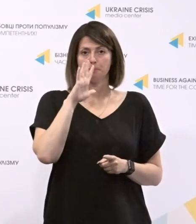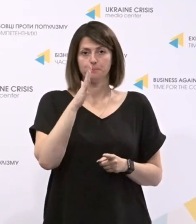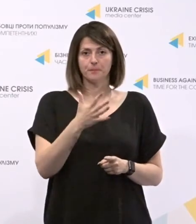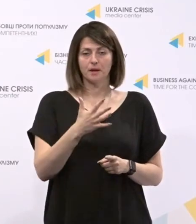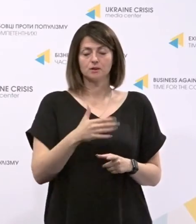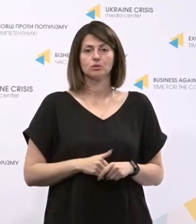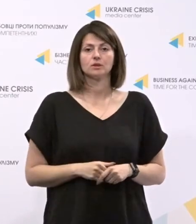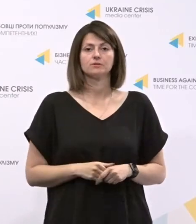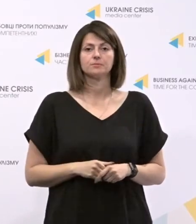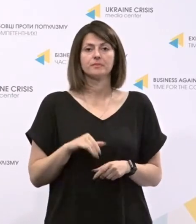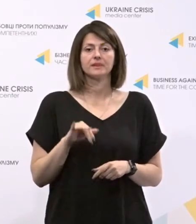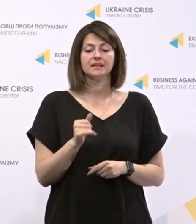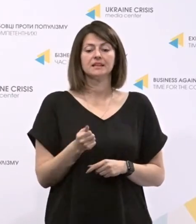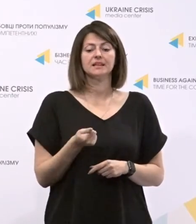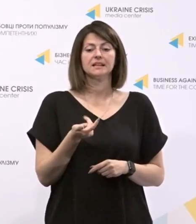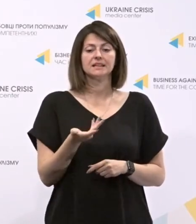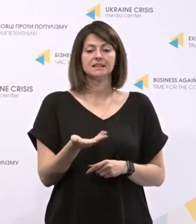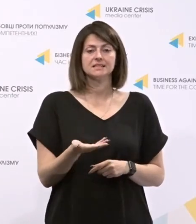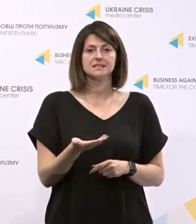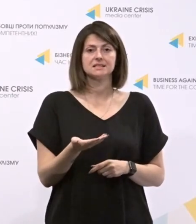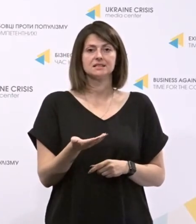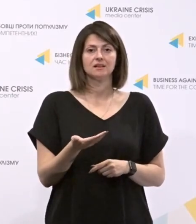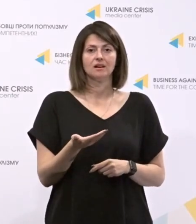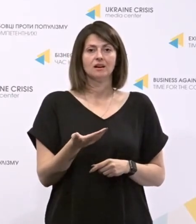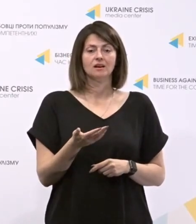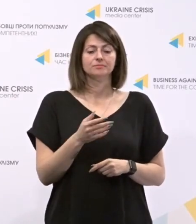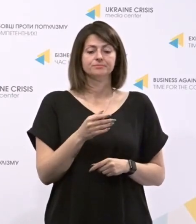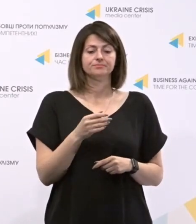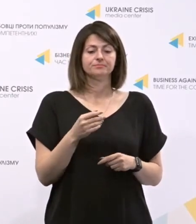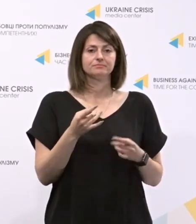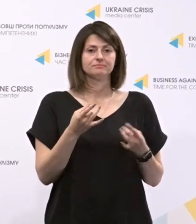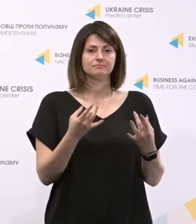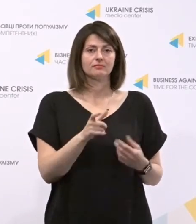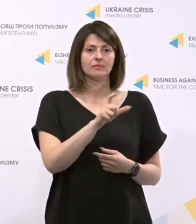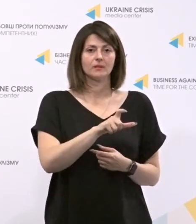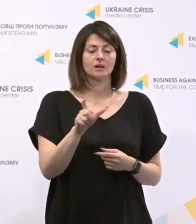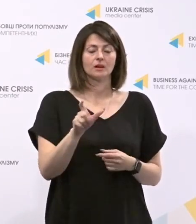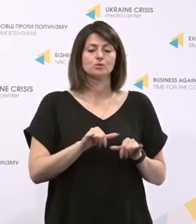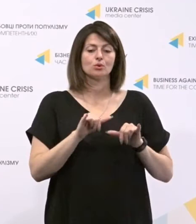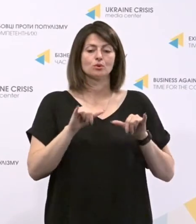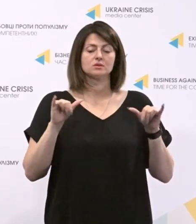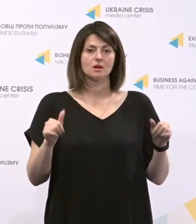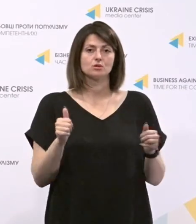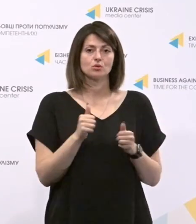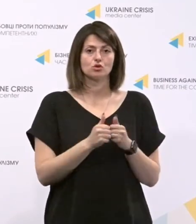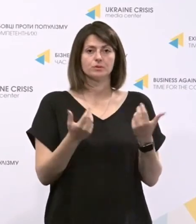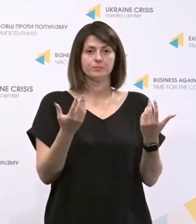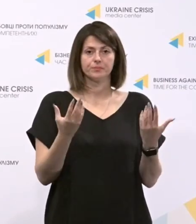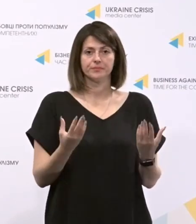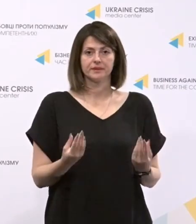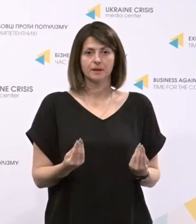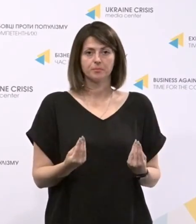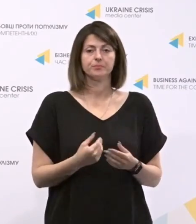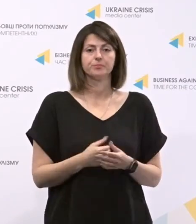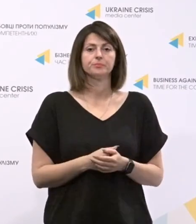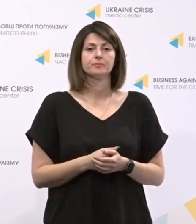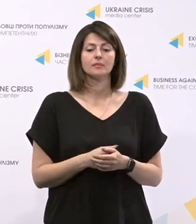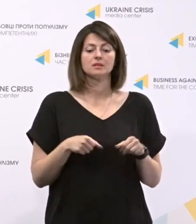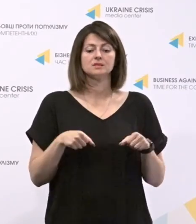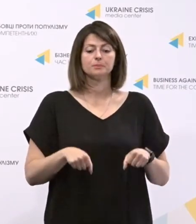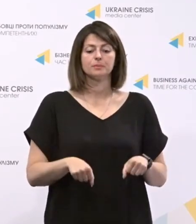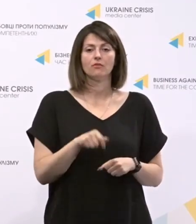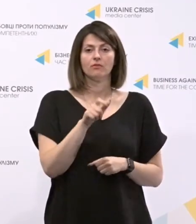The stagnation of the human rights situation with persisting allegations of